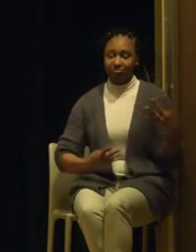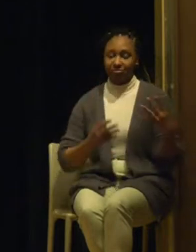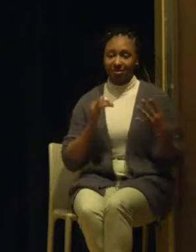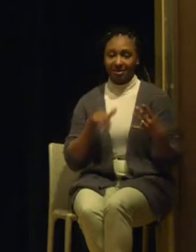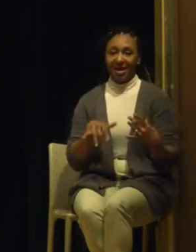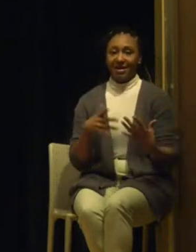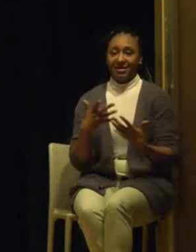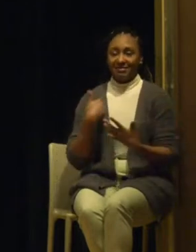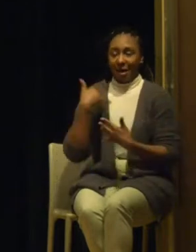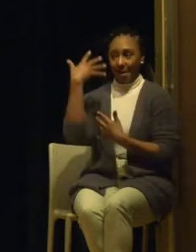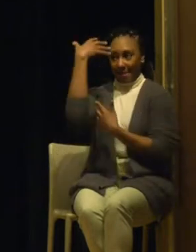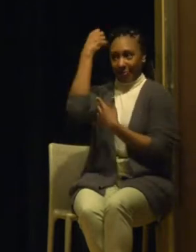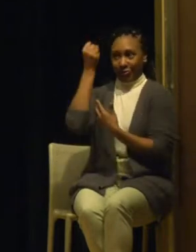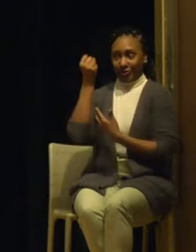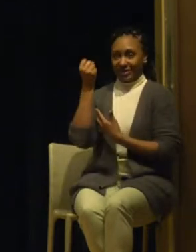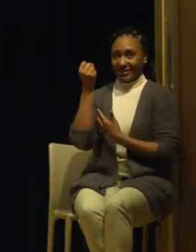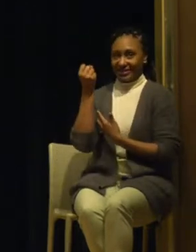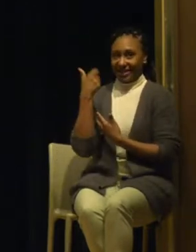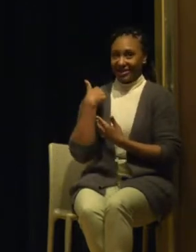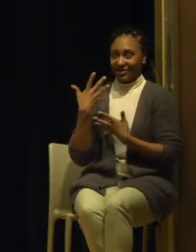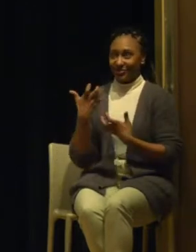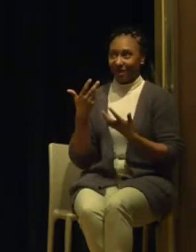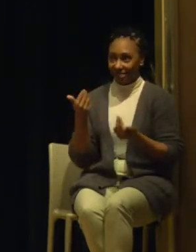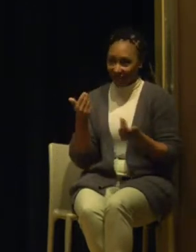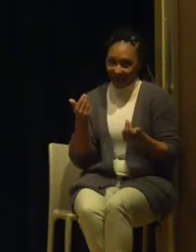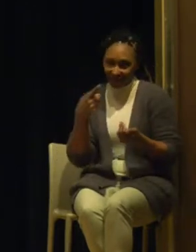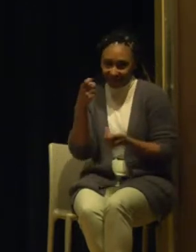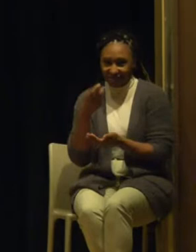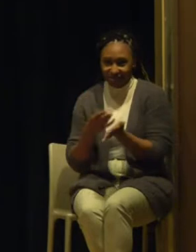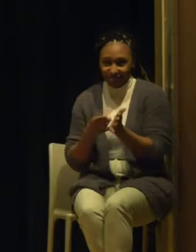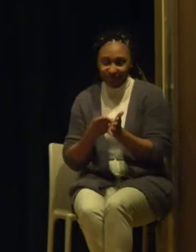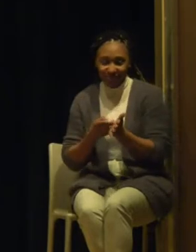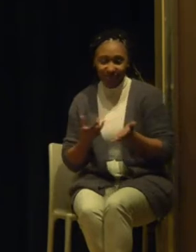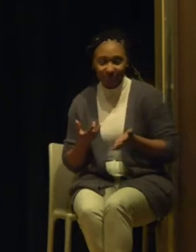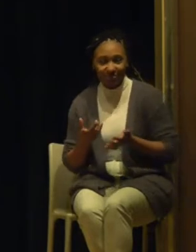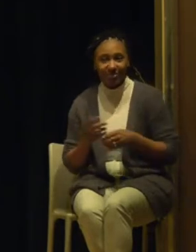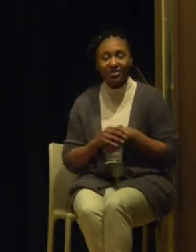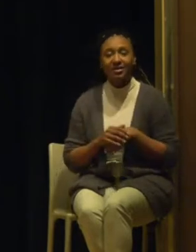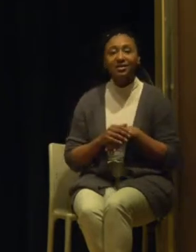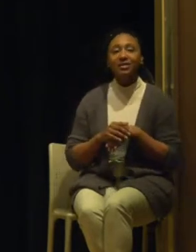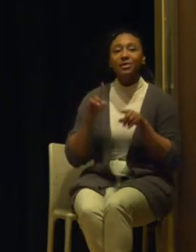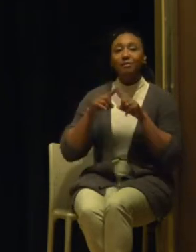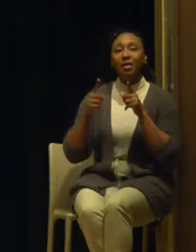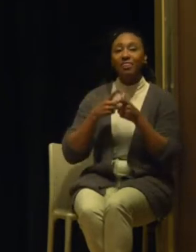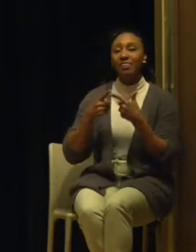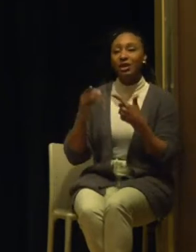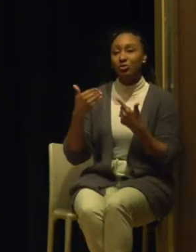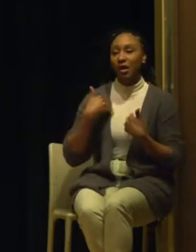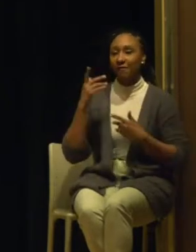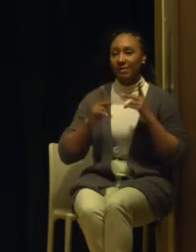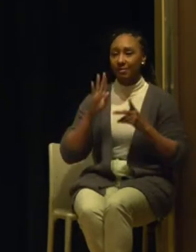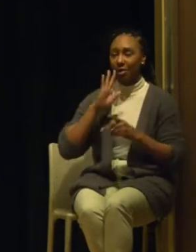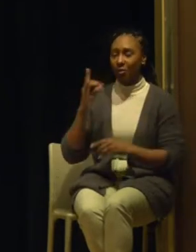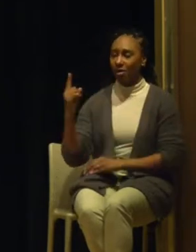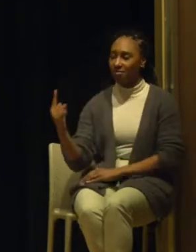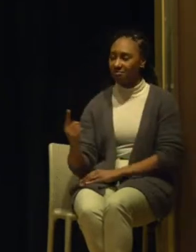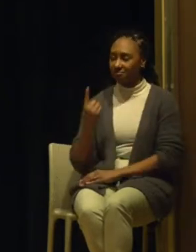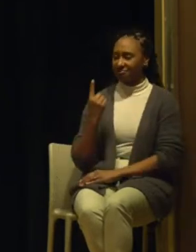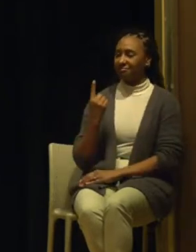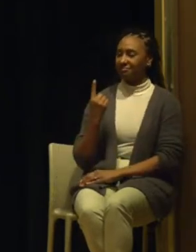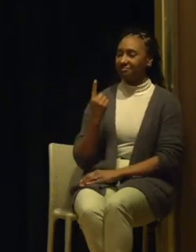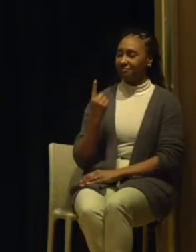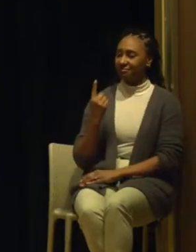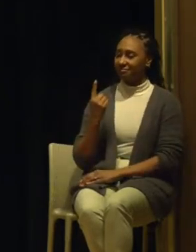my memories. I hear someone laugh in the audience, it's true, you know, but, and then you have folks who come up to you, aren't you the